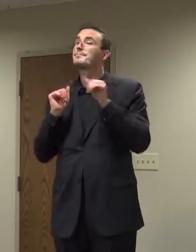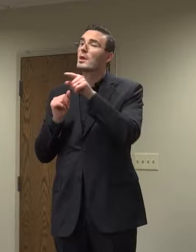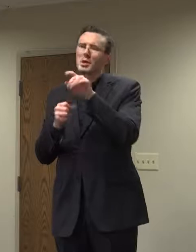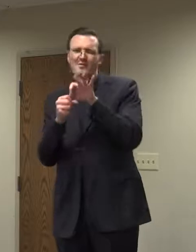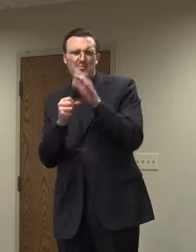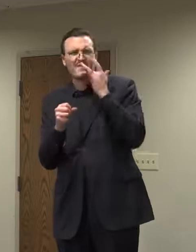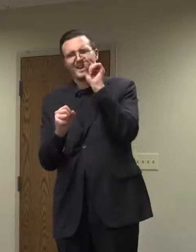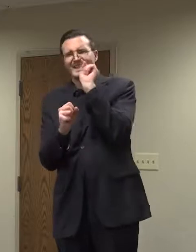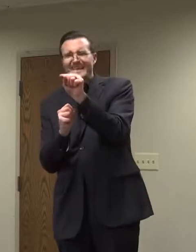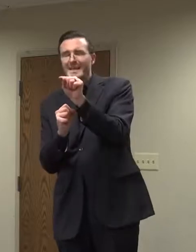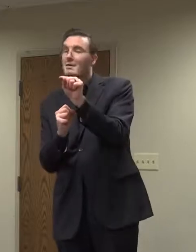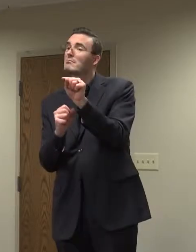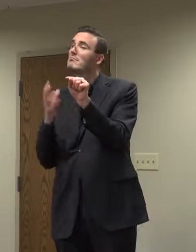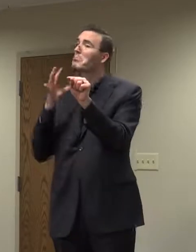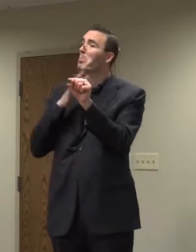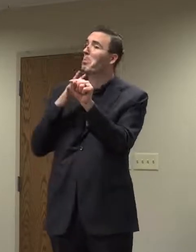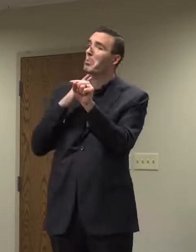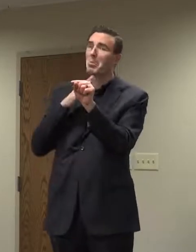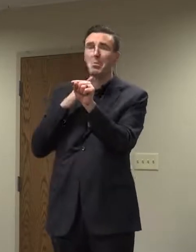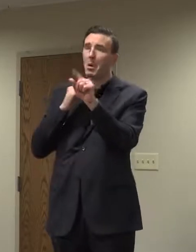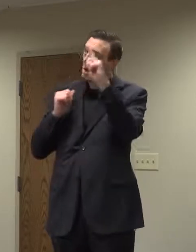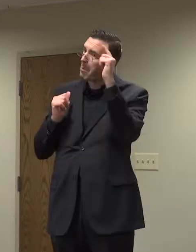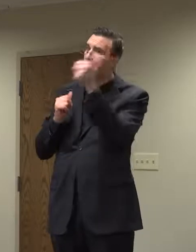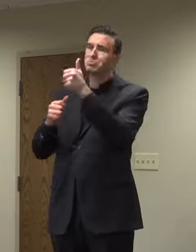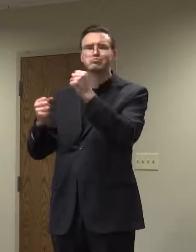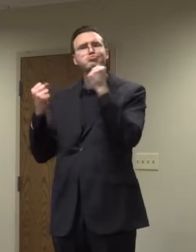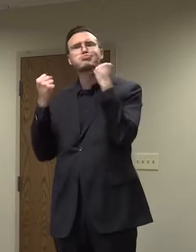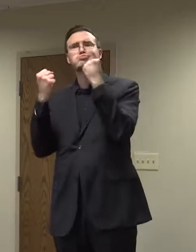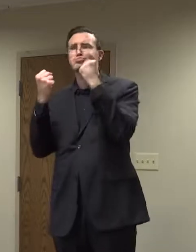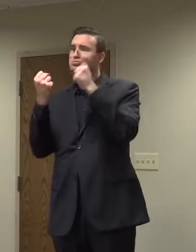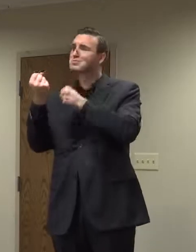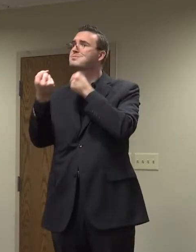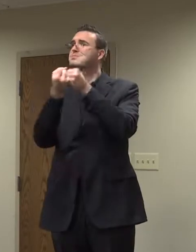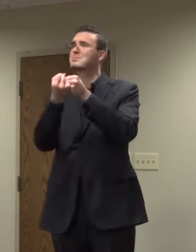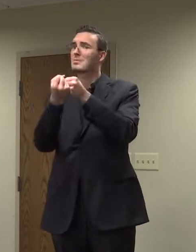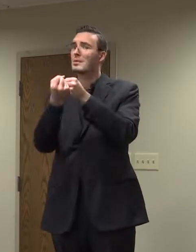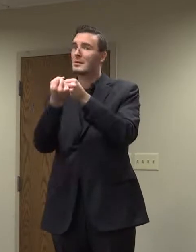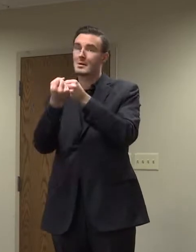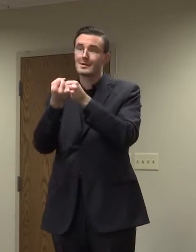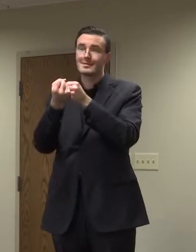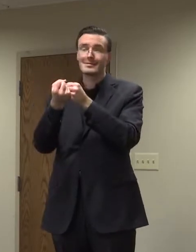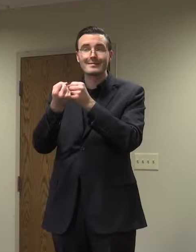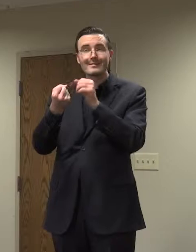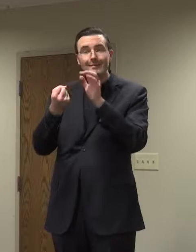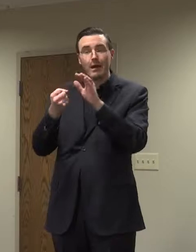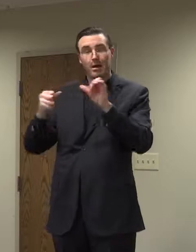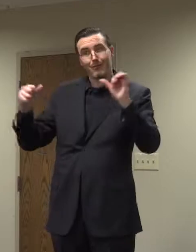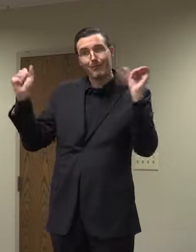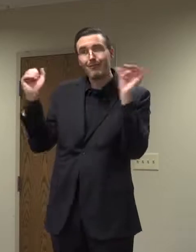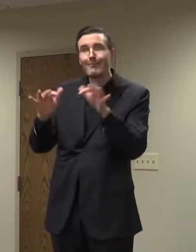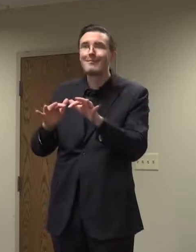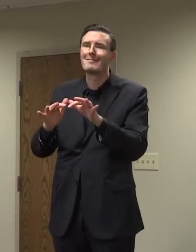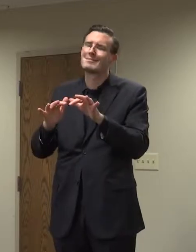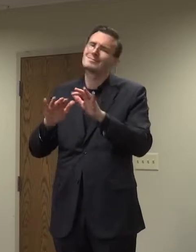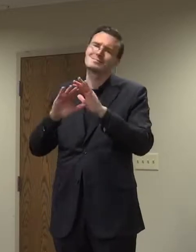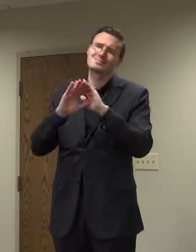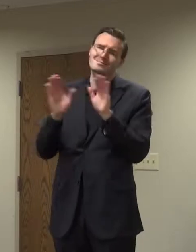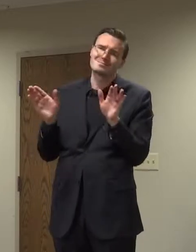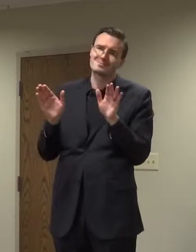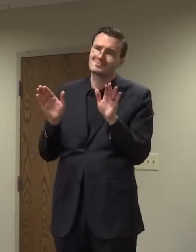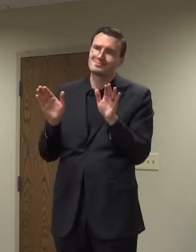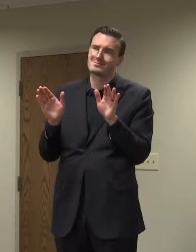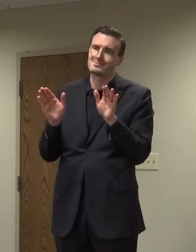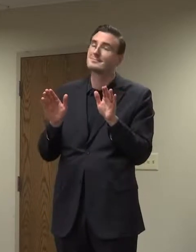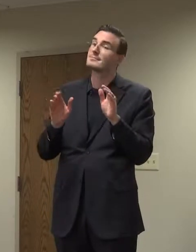on, do it in a way that's socially responsible. Your community is depending on you to do that. On a